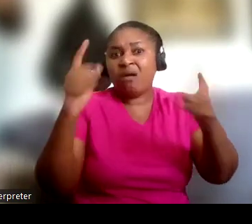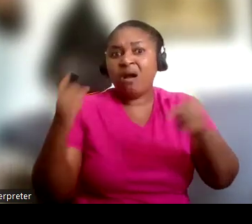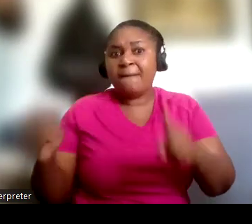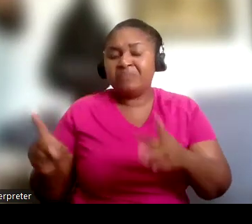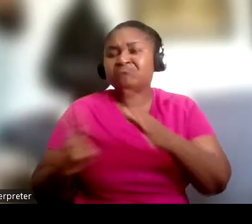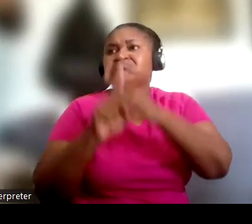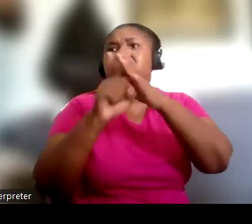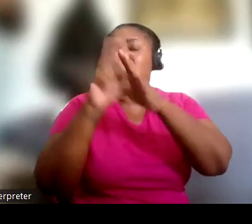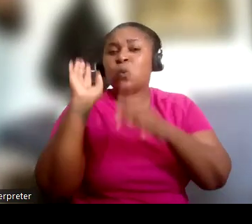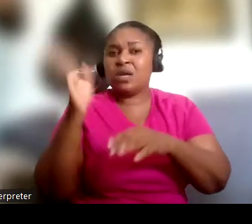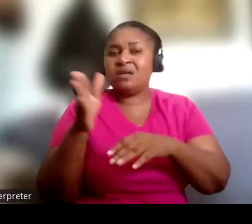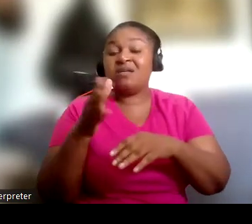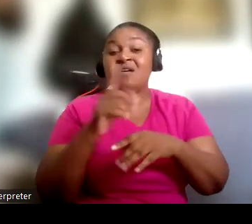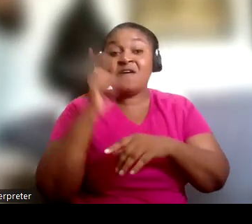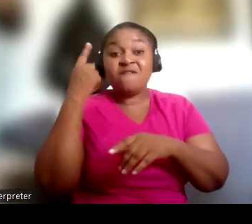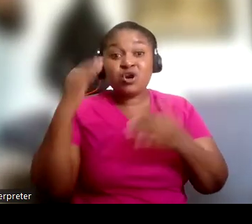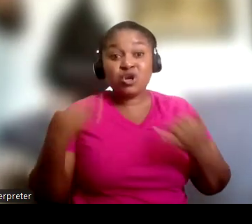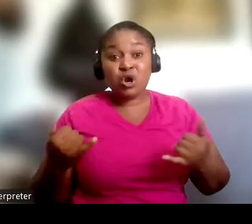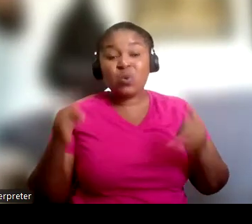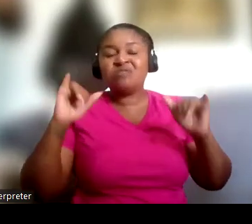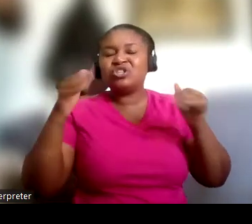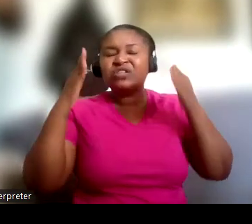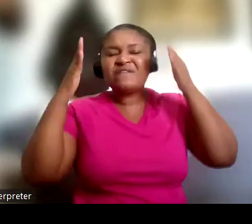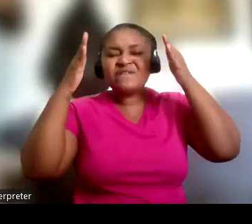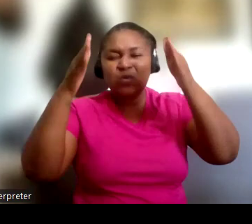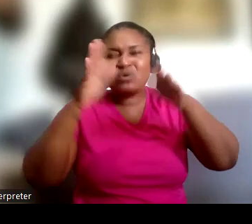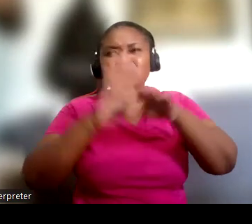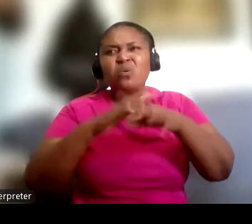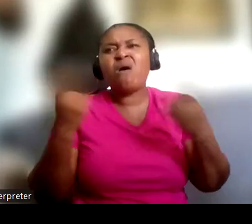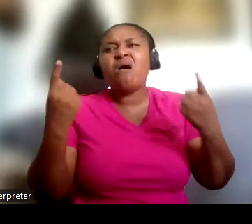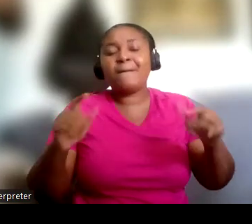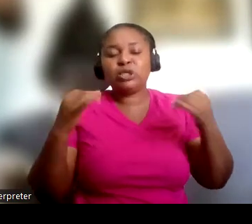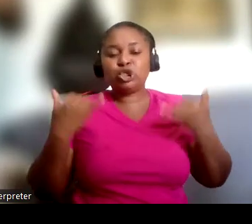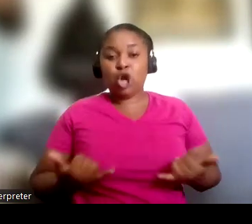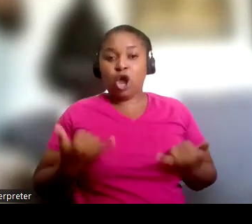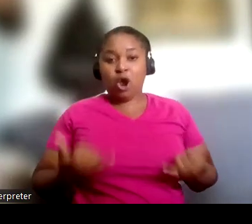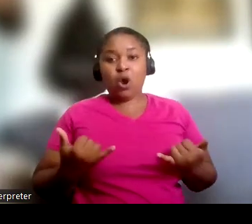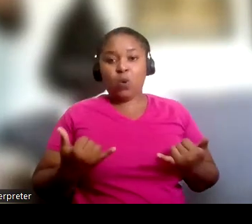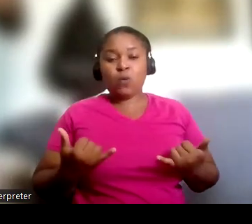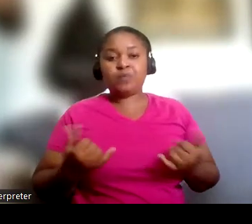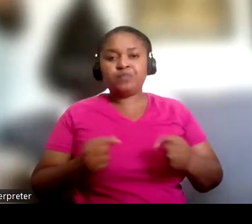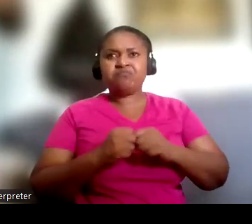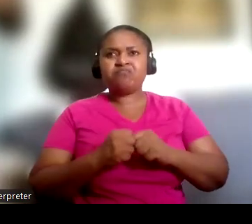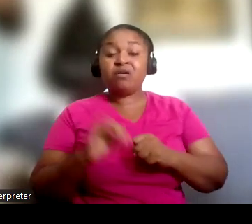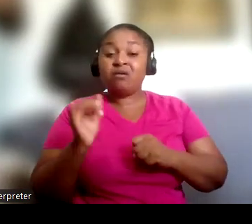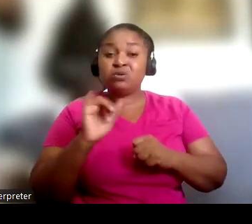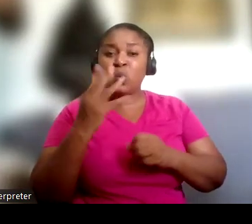just focus. Focus on the assignment at hand. I want to tell you something else too.